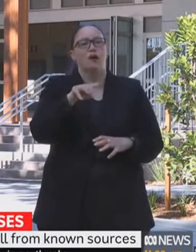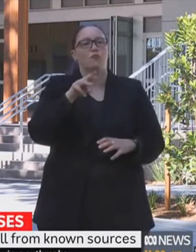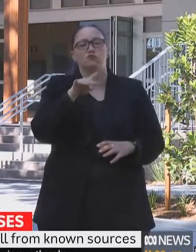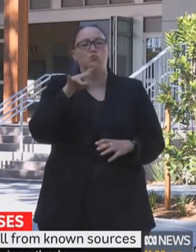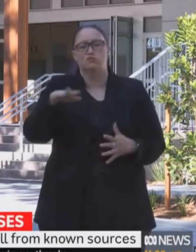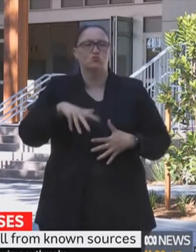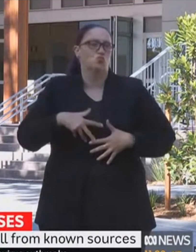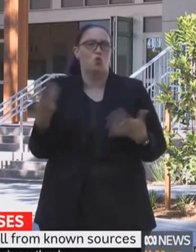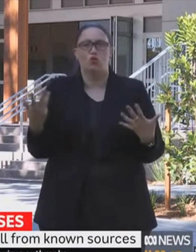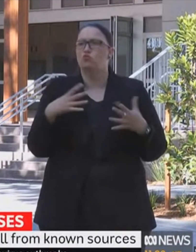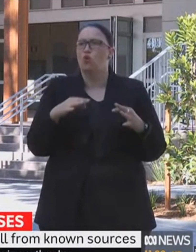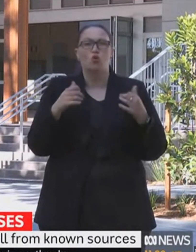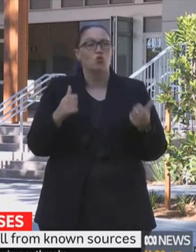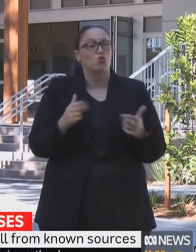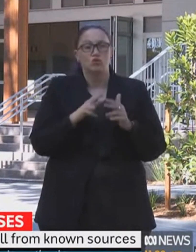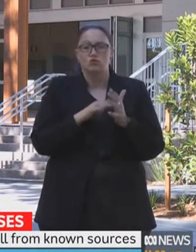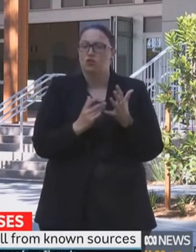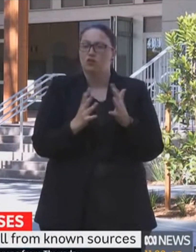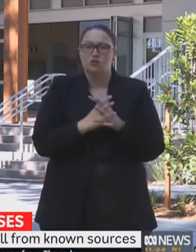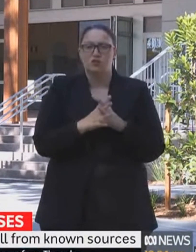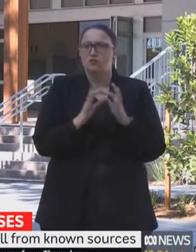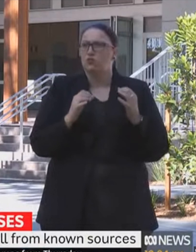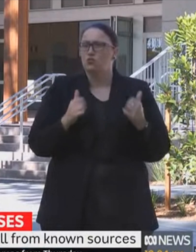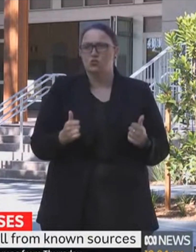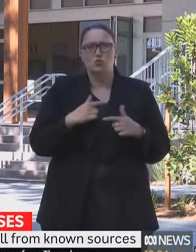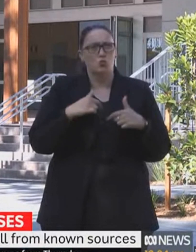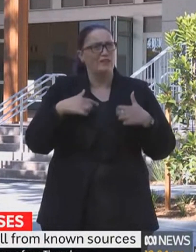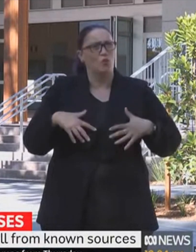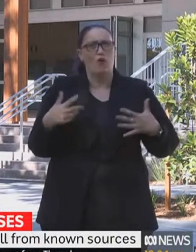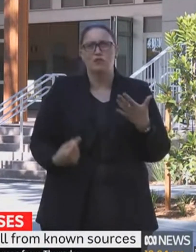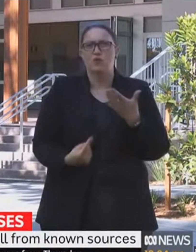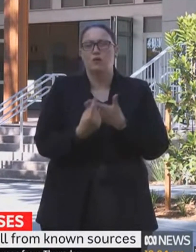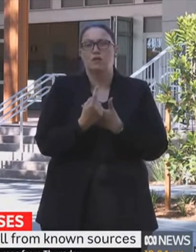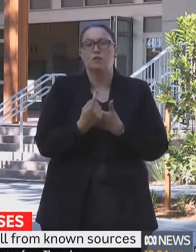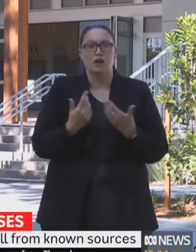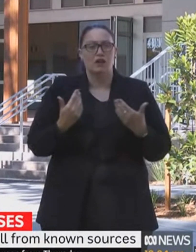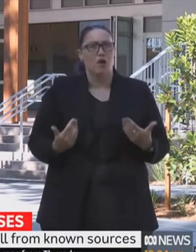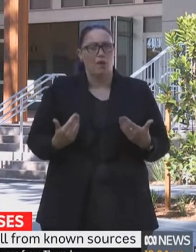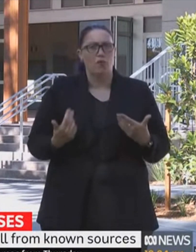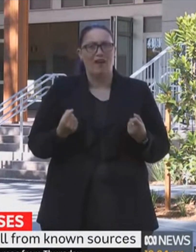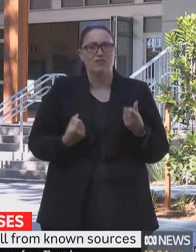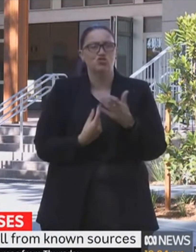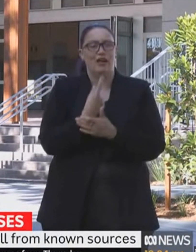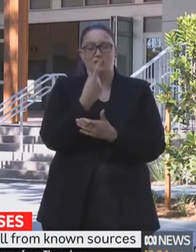tripling of cases. That is not good for New South Wales and not something we want to face. But we do have the chance to really